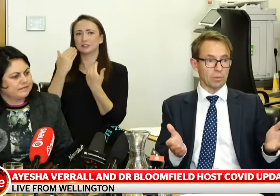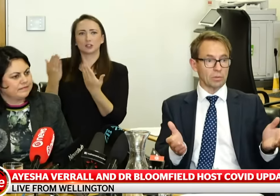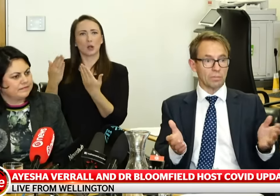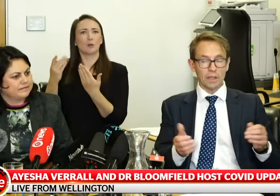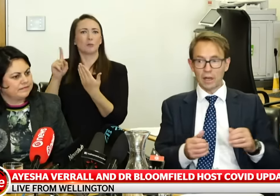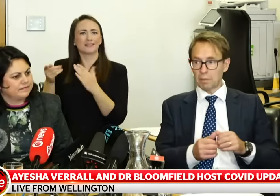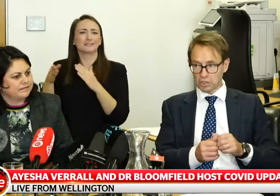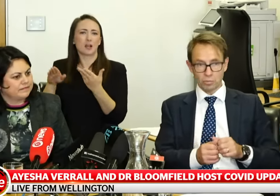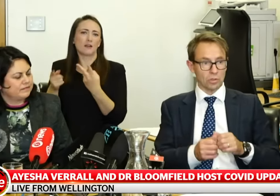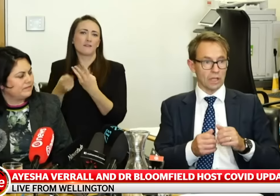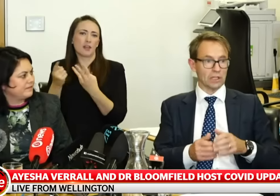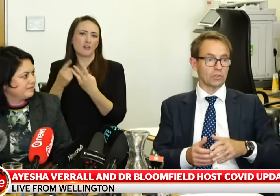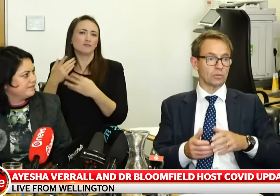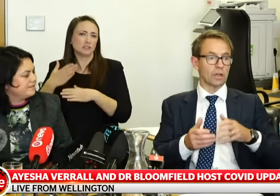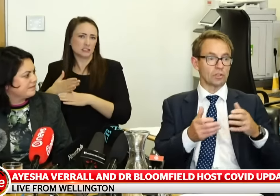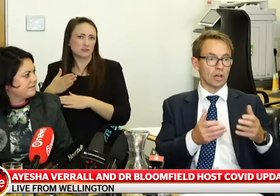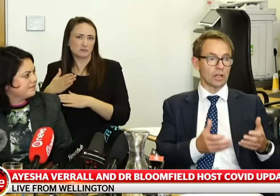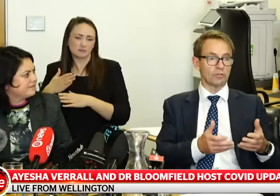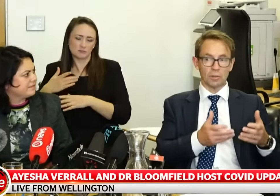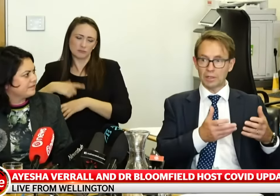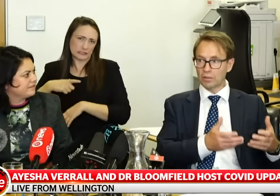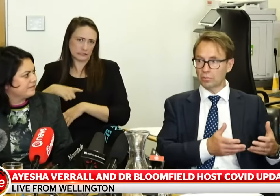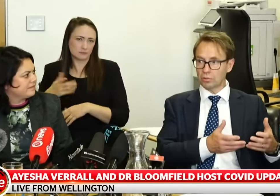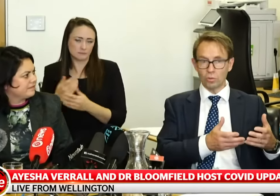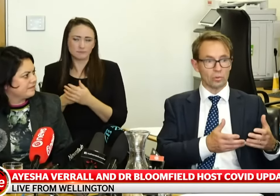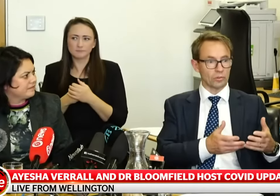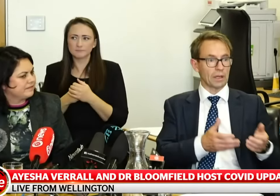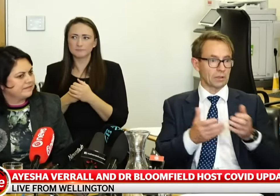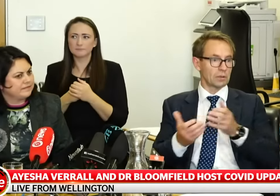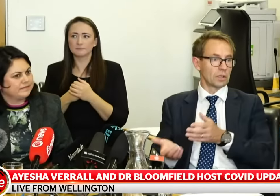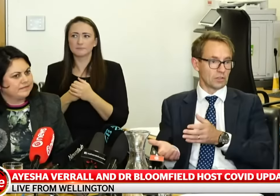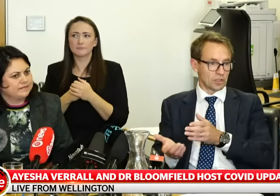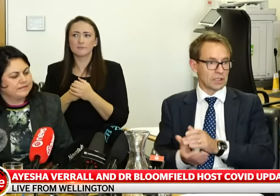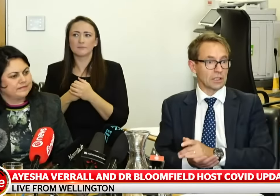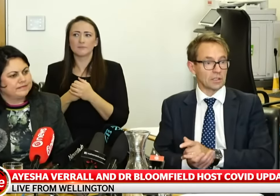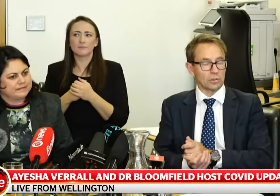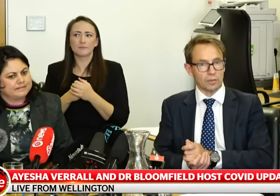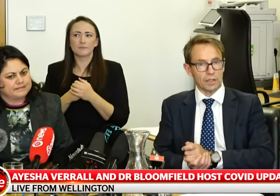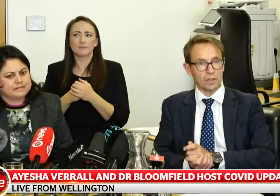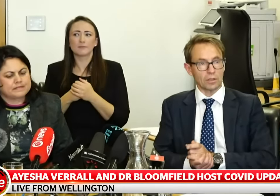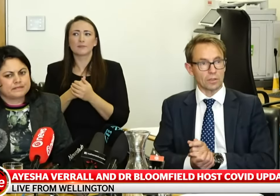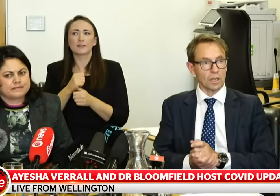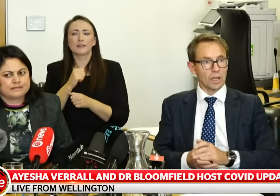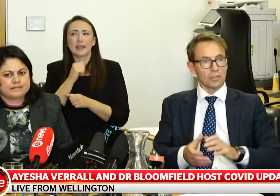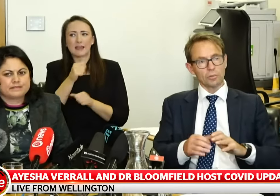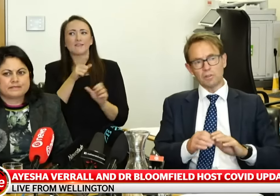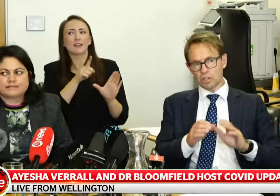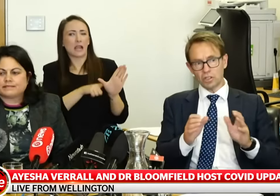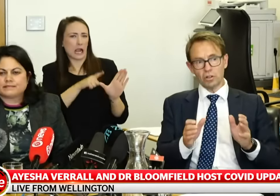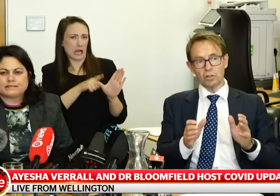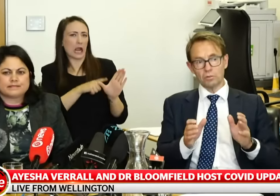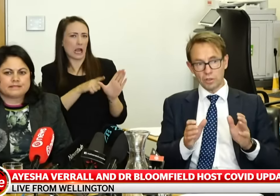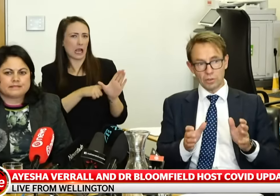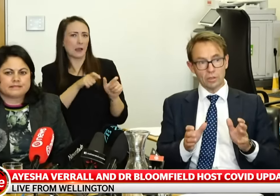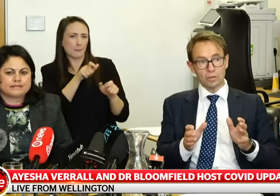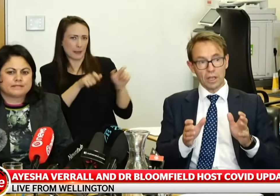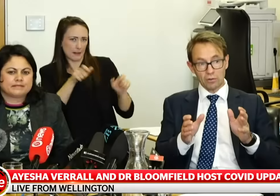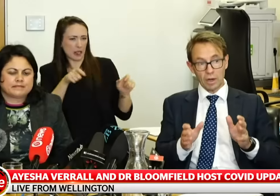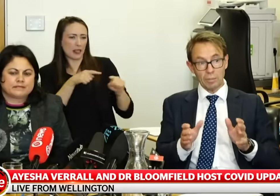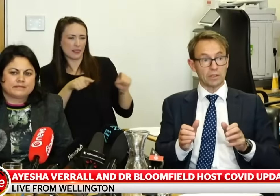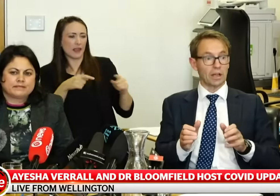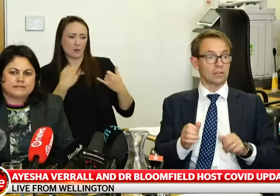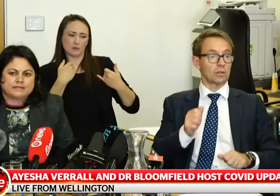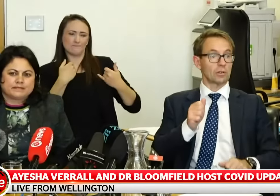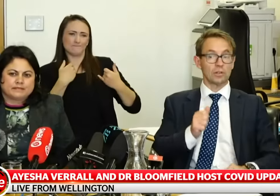younger people are much more likely to have died from another cause, but incidentally to have had COVID. So we've actually got very good